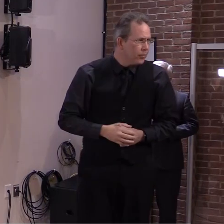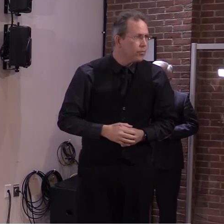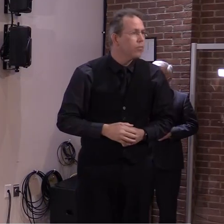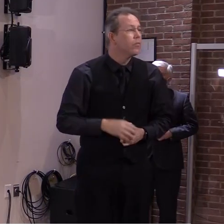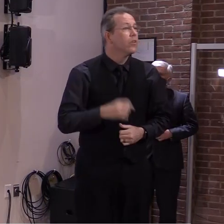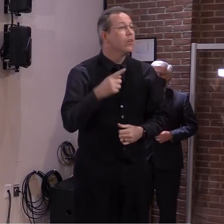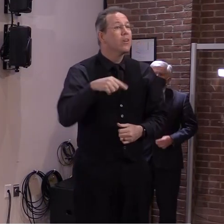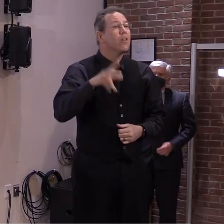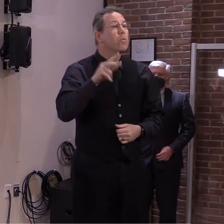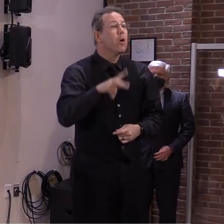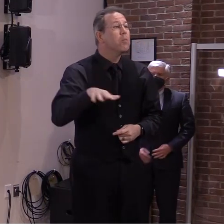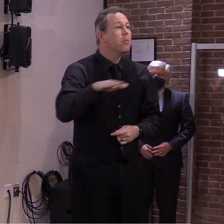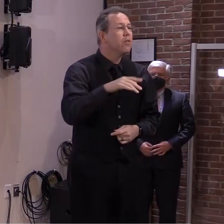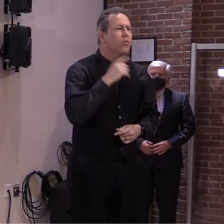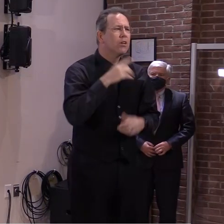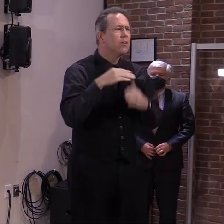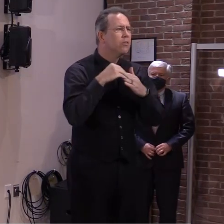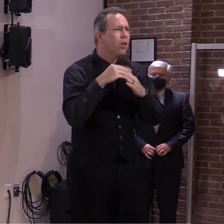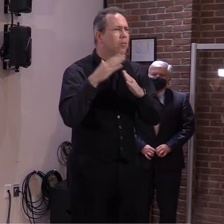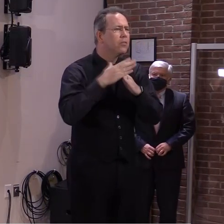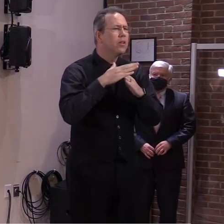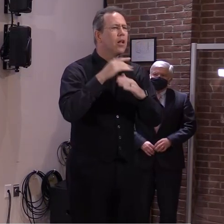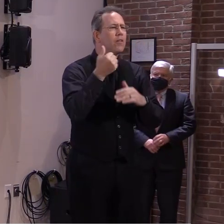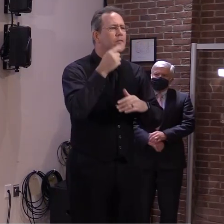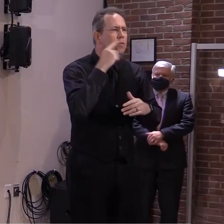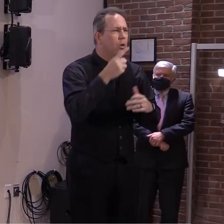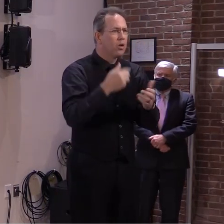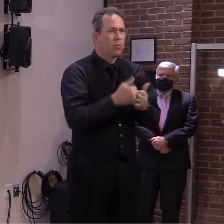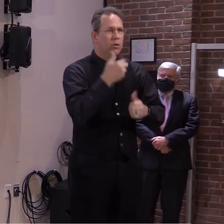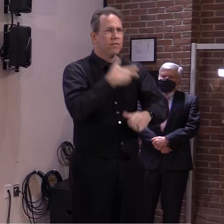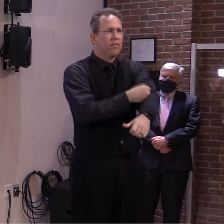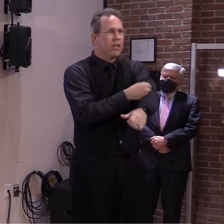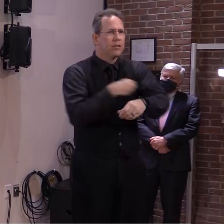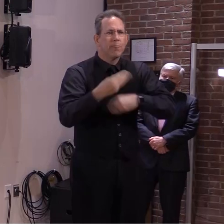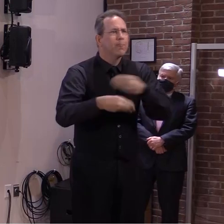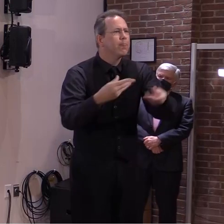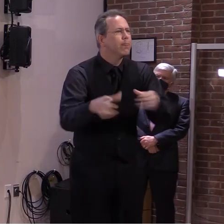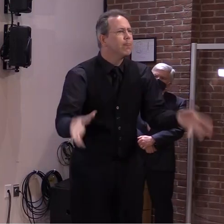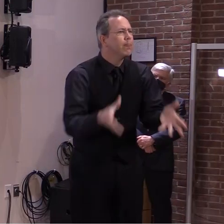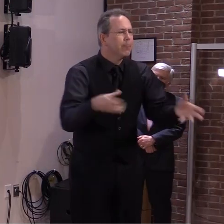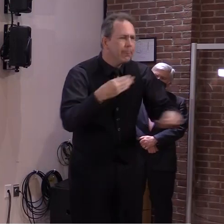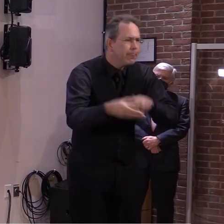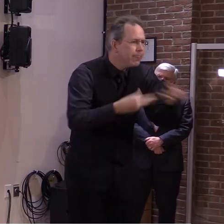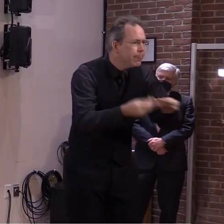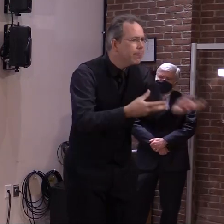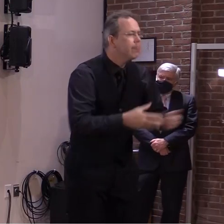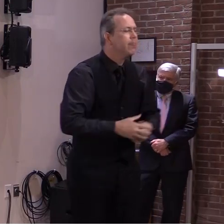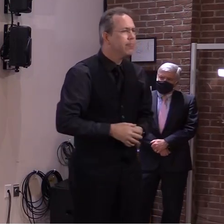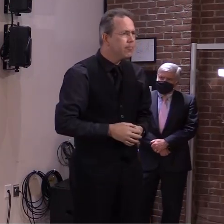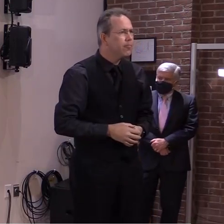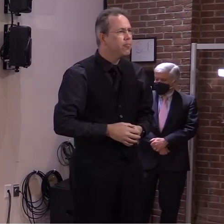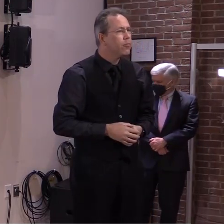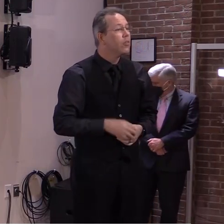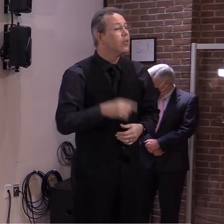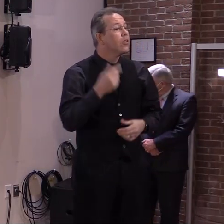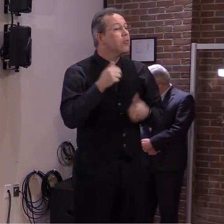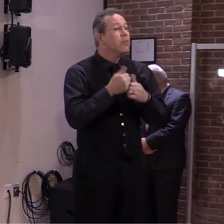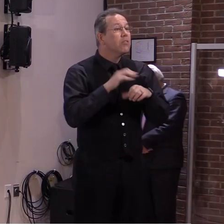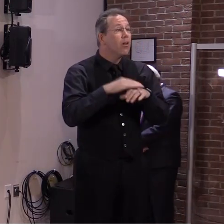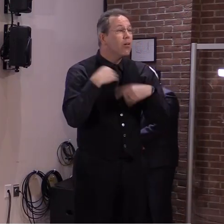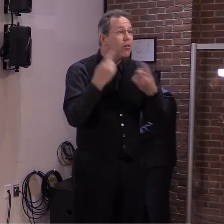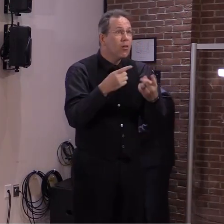for vaccine administration overall. And as a reminder, based on current supply, we're